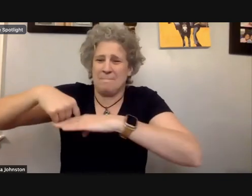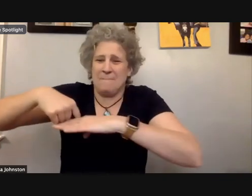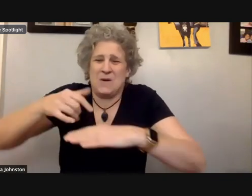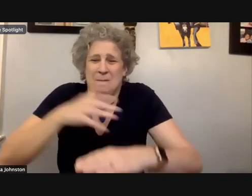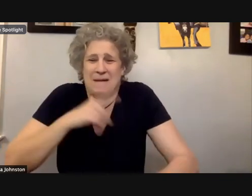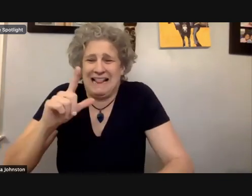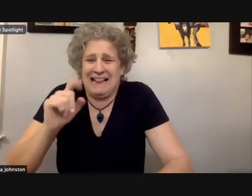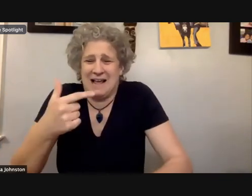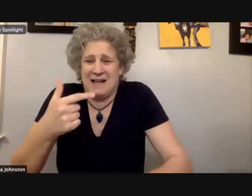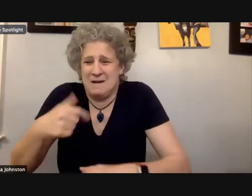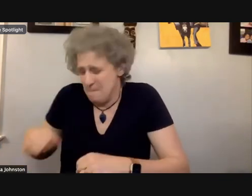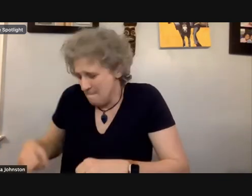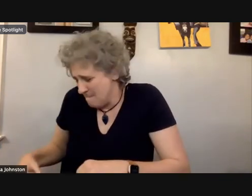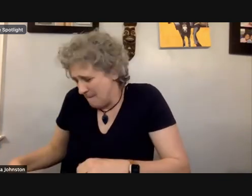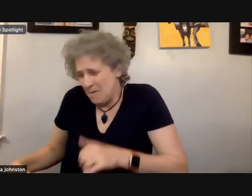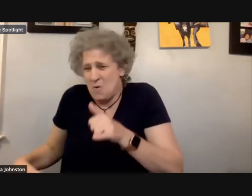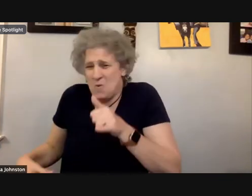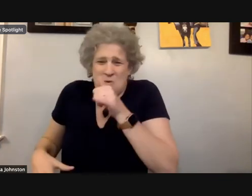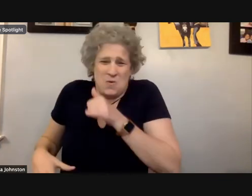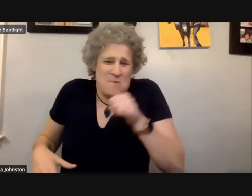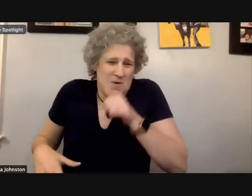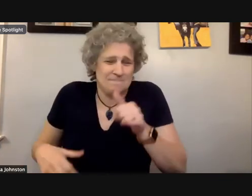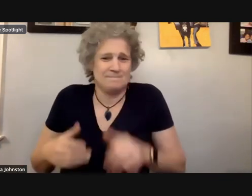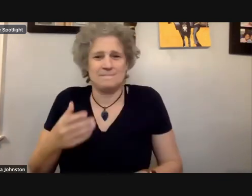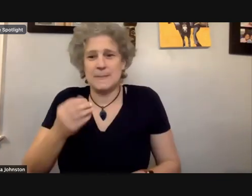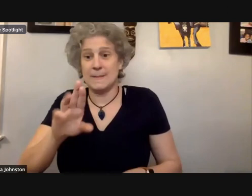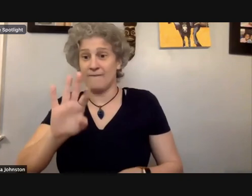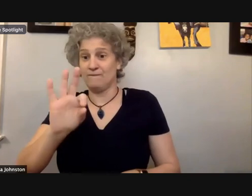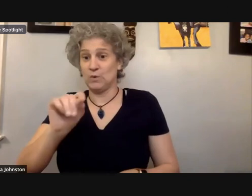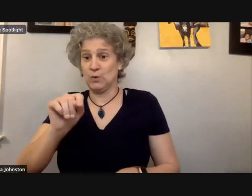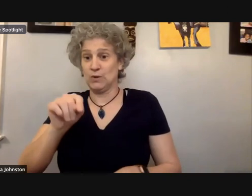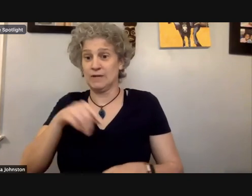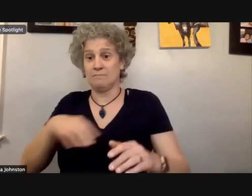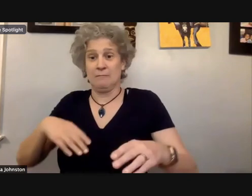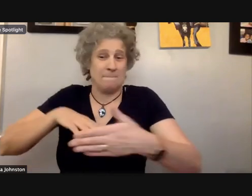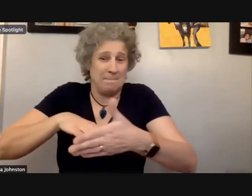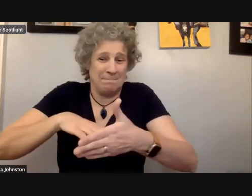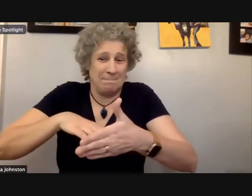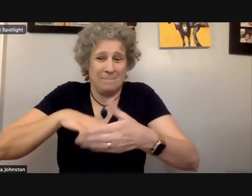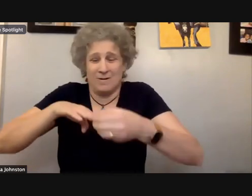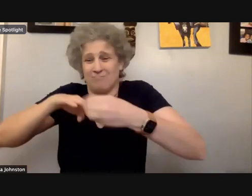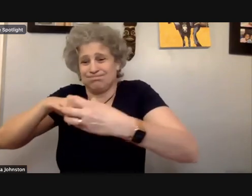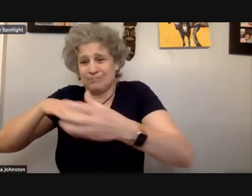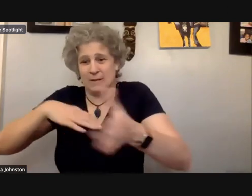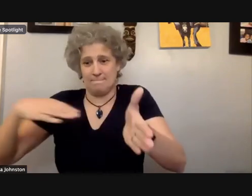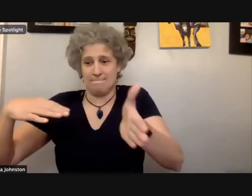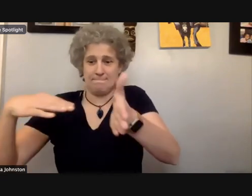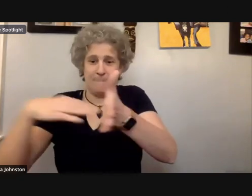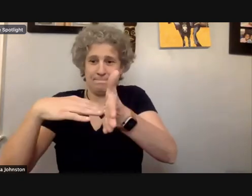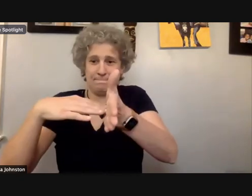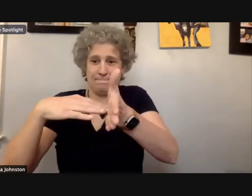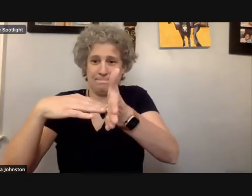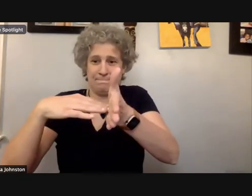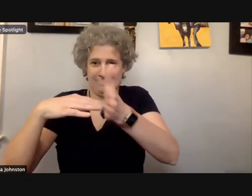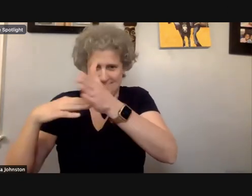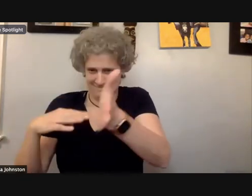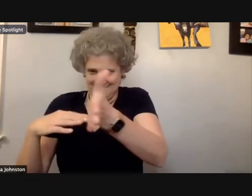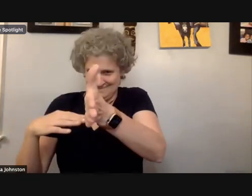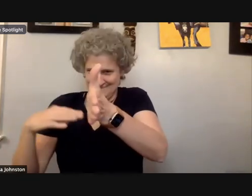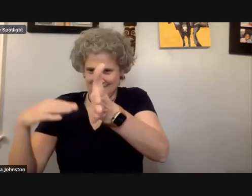Versus you bang your leg, you bang your shin on a table, for example. Or your foot, you stub your toe.